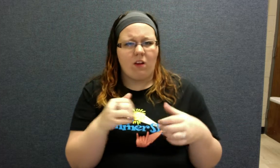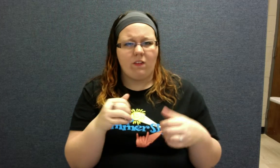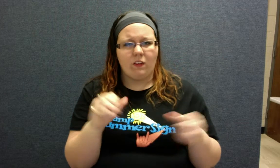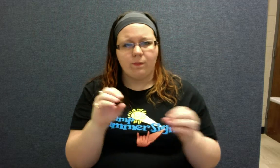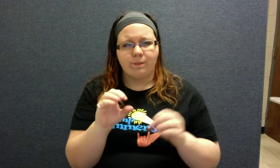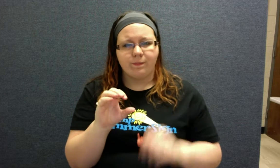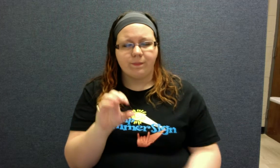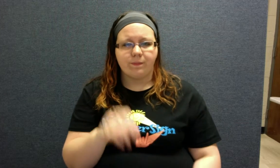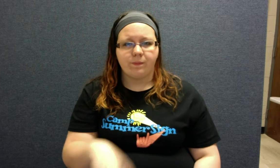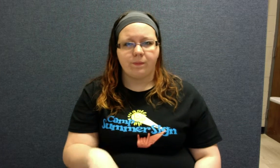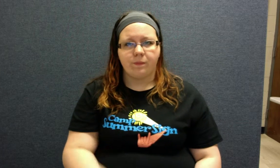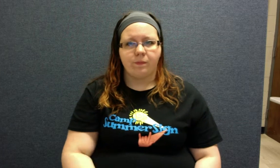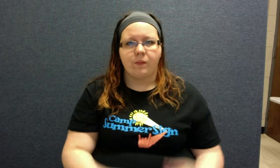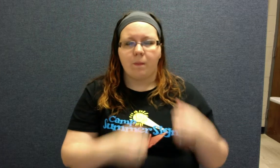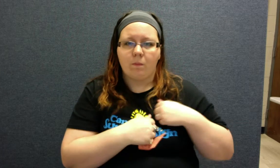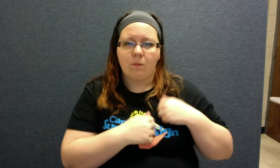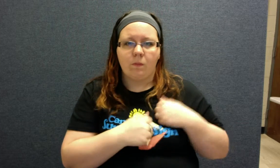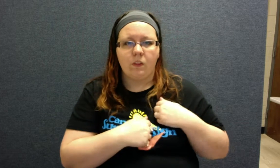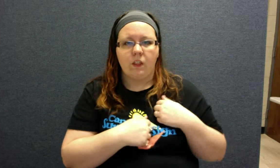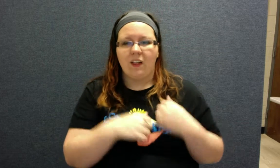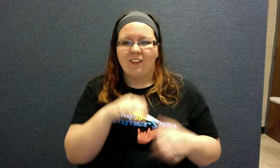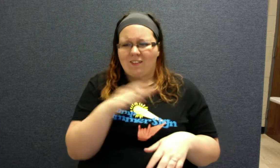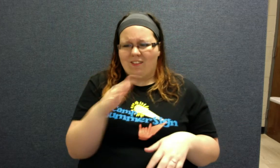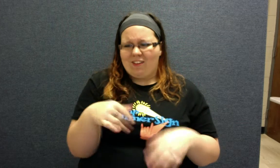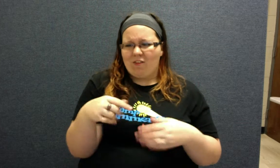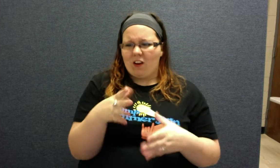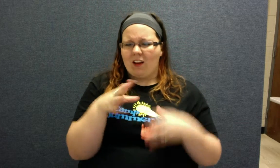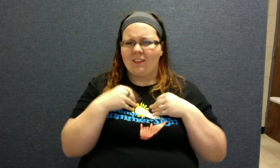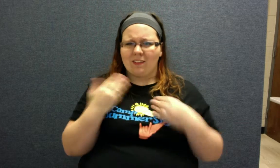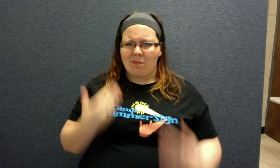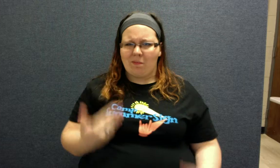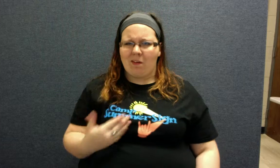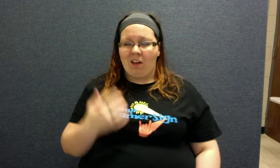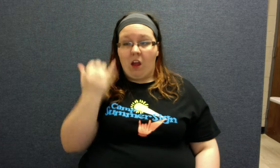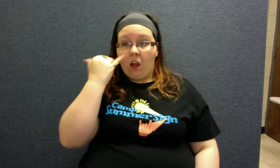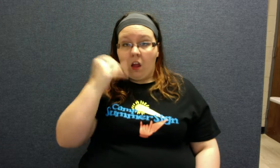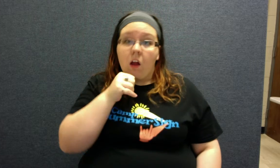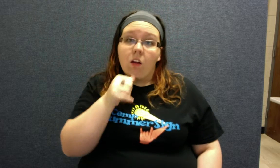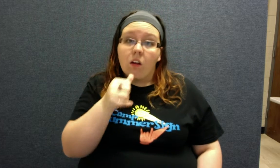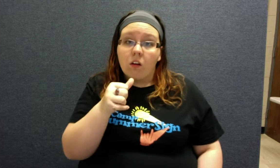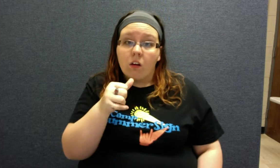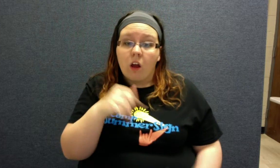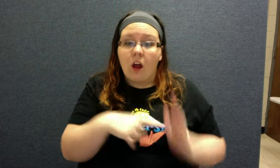never accept people like me if there weren't examples and people there at the beginning to lead the way.